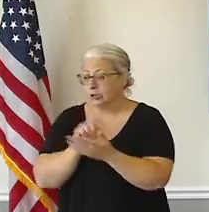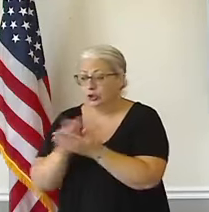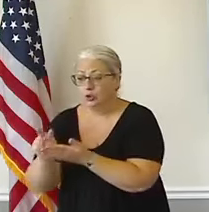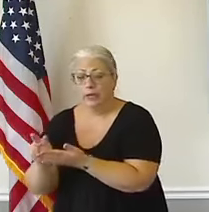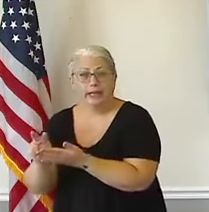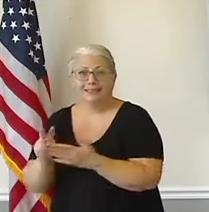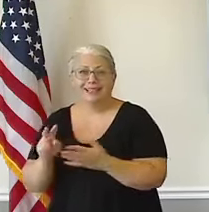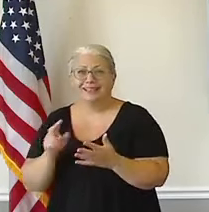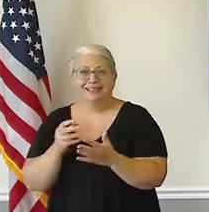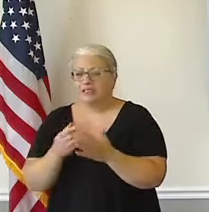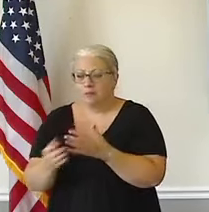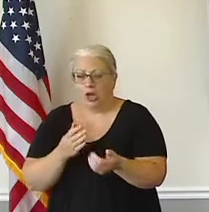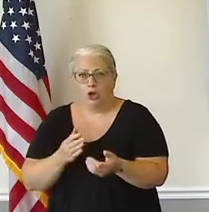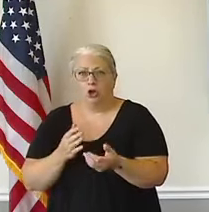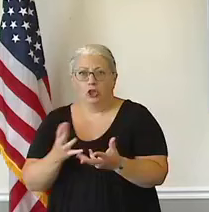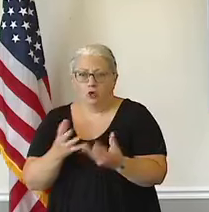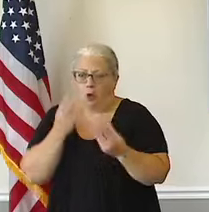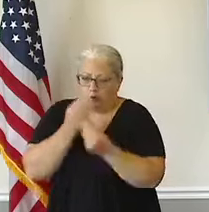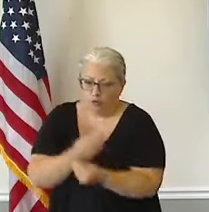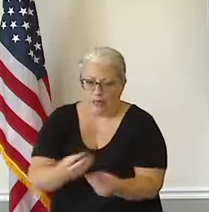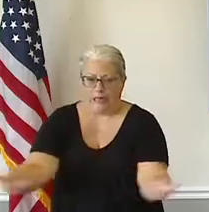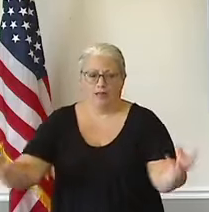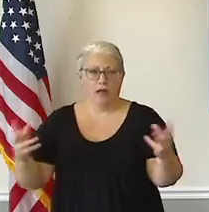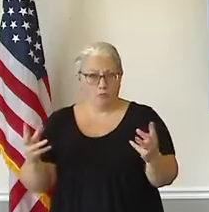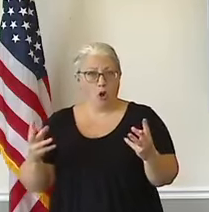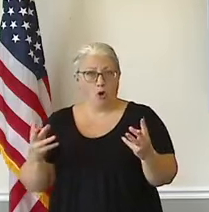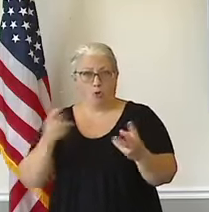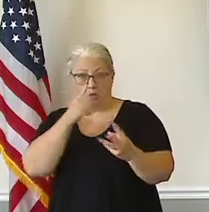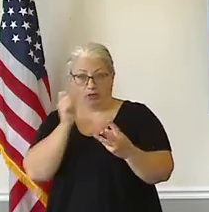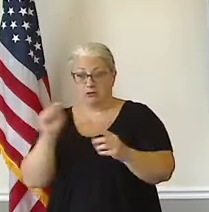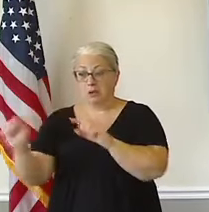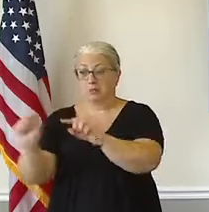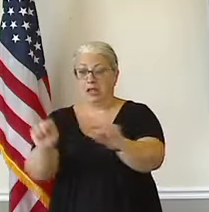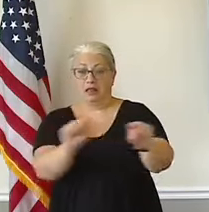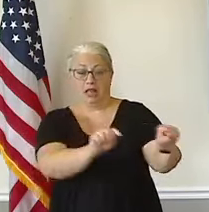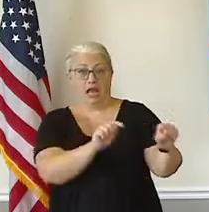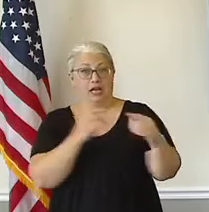who you might have come into contact with, because they too could very well